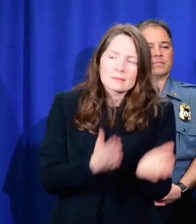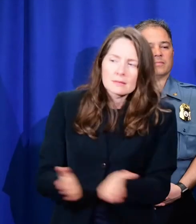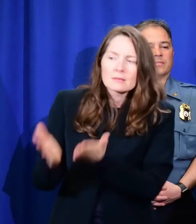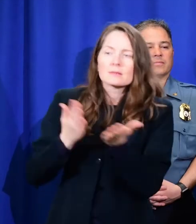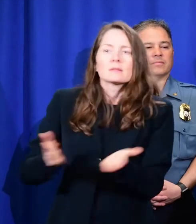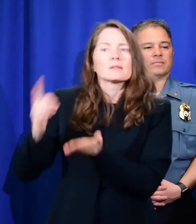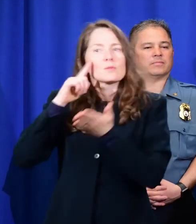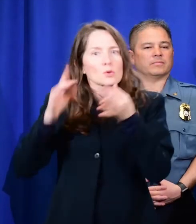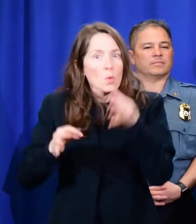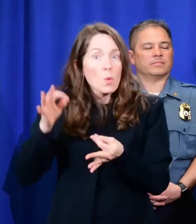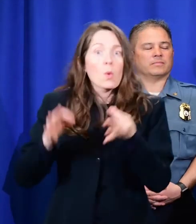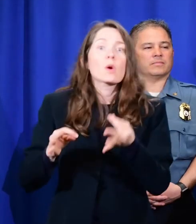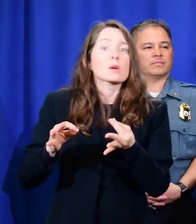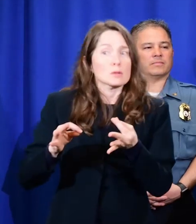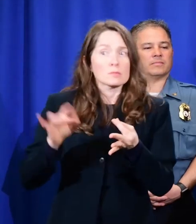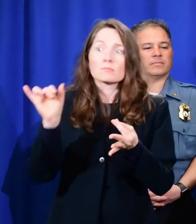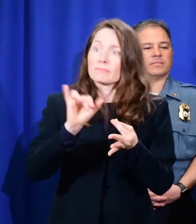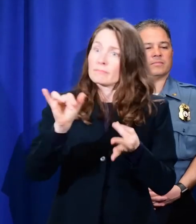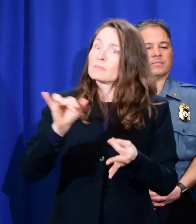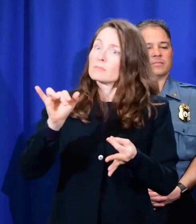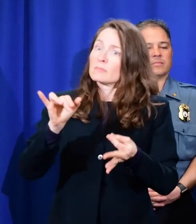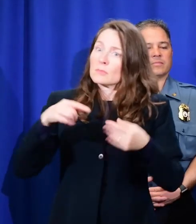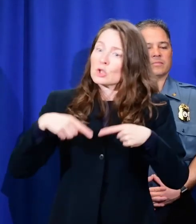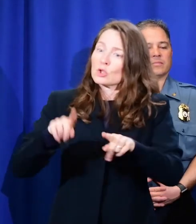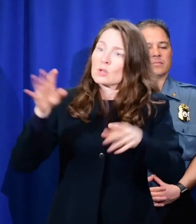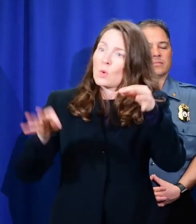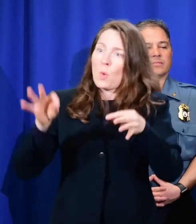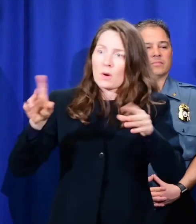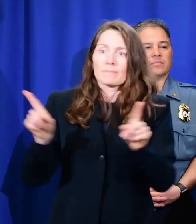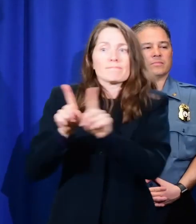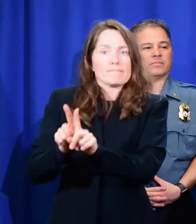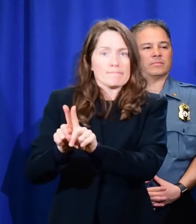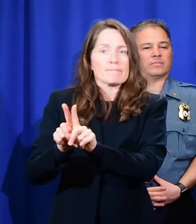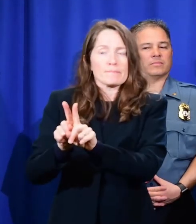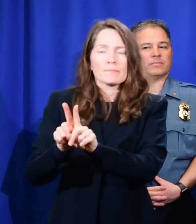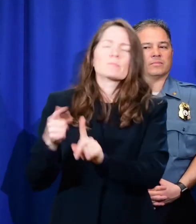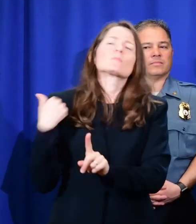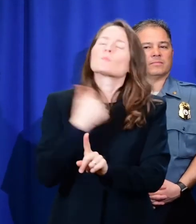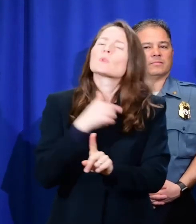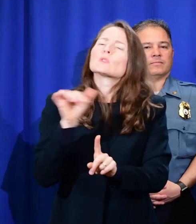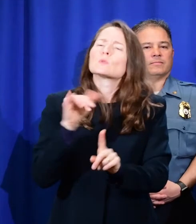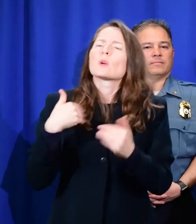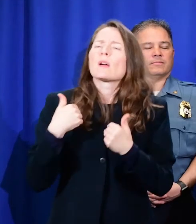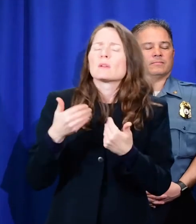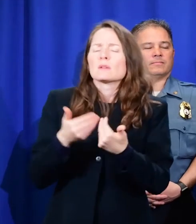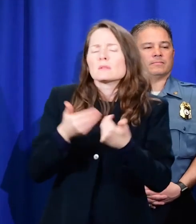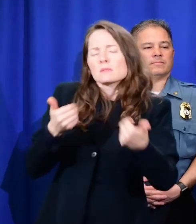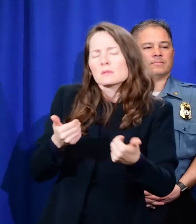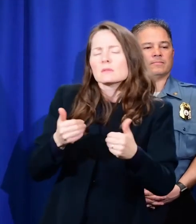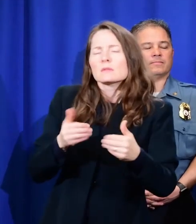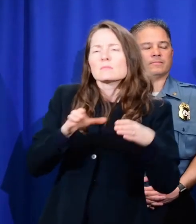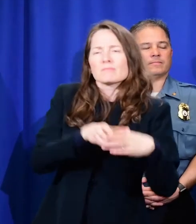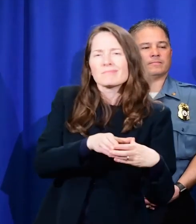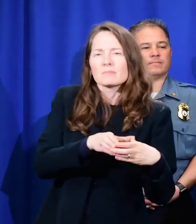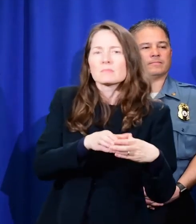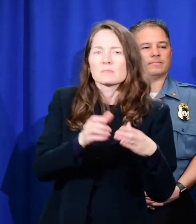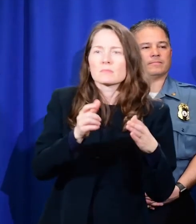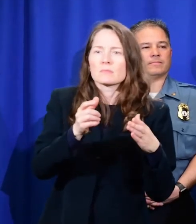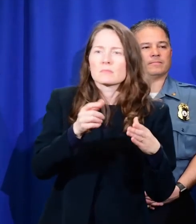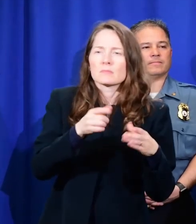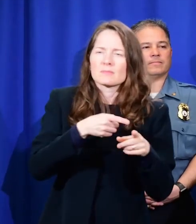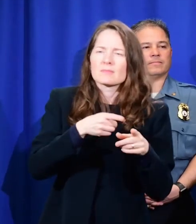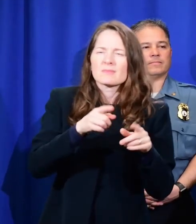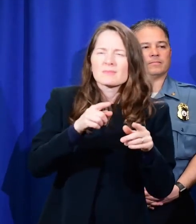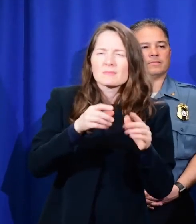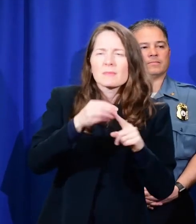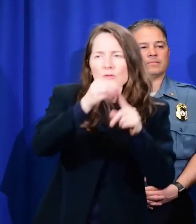accompaniment. We also have a team of prosecutors known as the Special Victims Unit. who provide guidance as the case is investigated and then